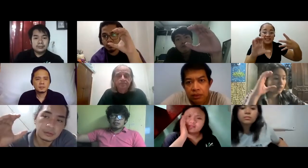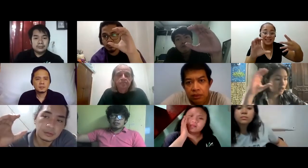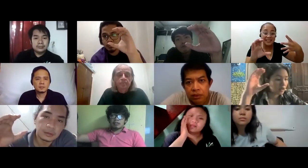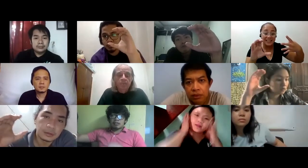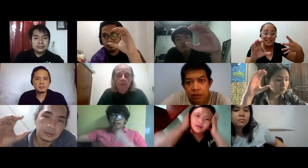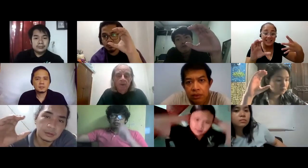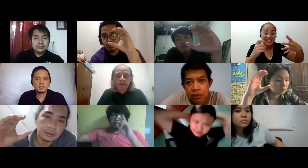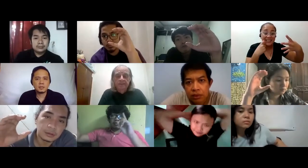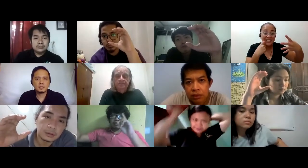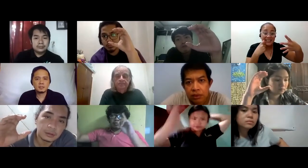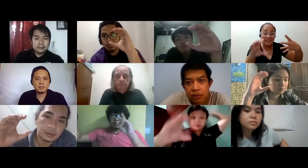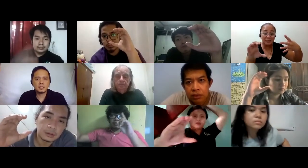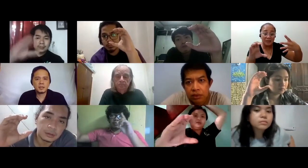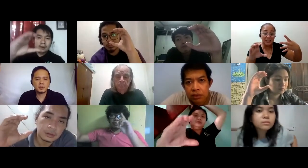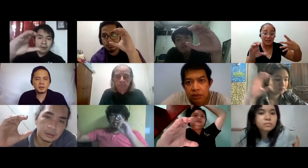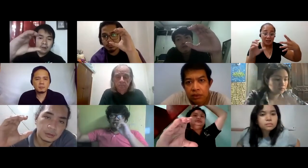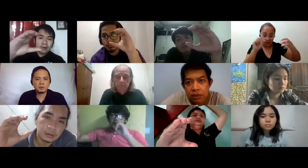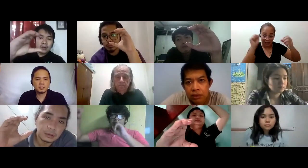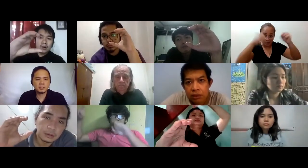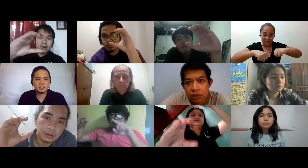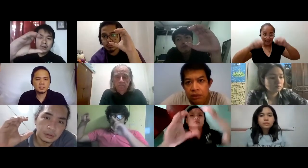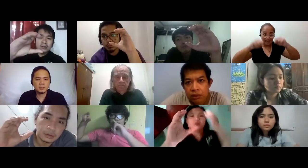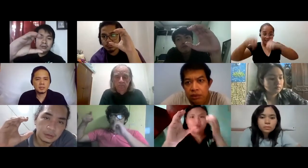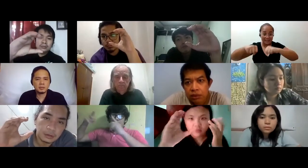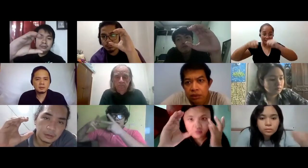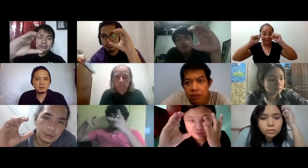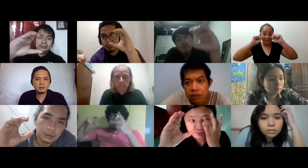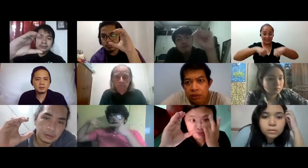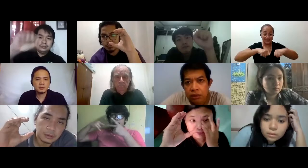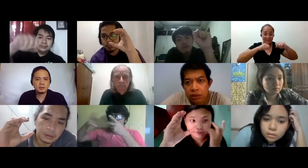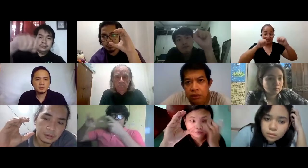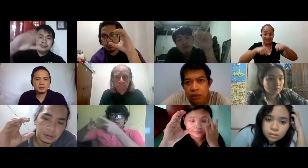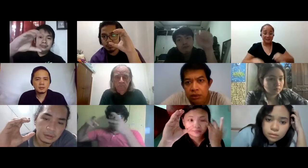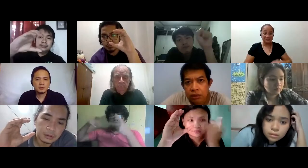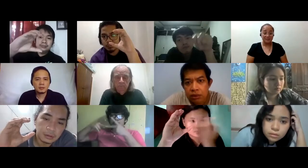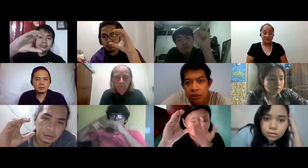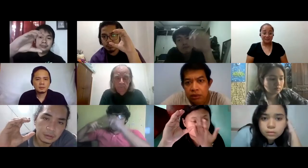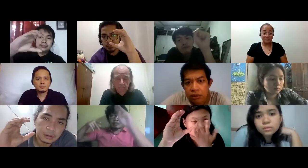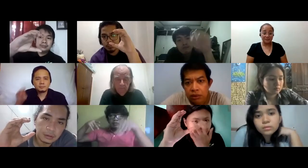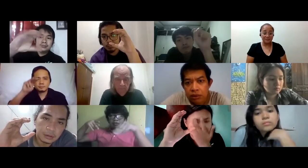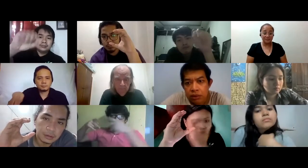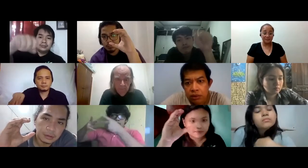that? C. I'm getting mostly C.